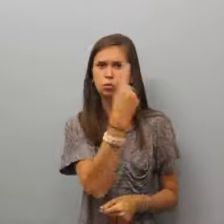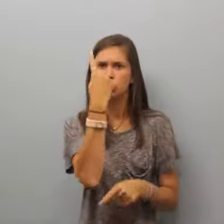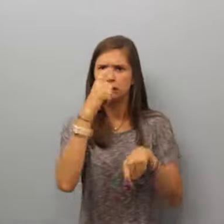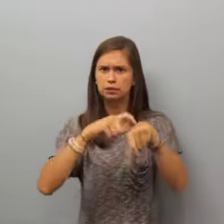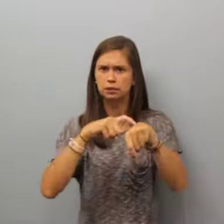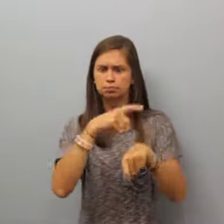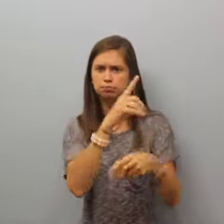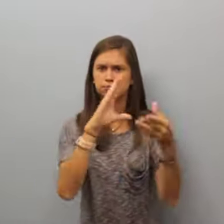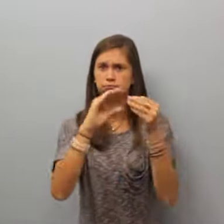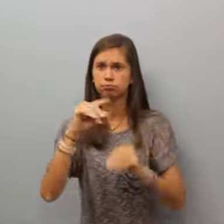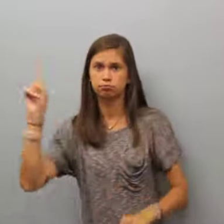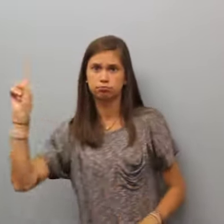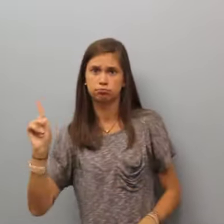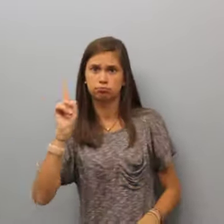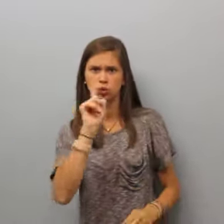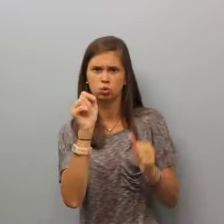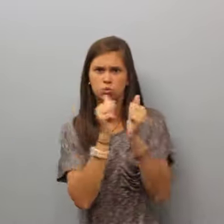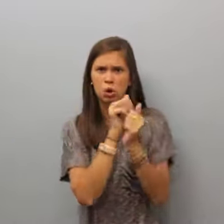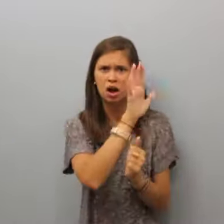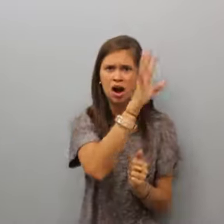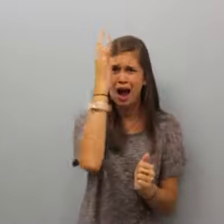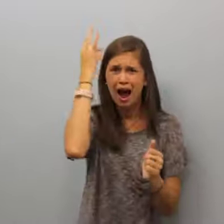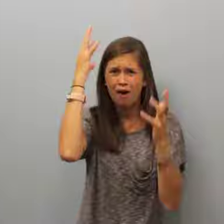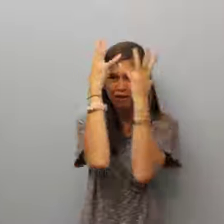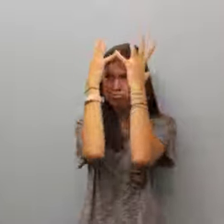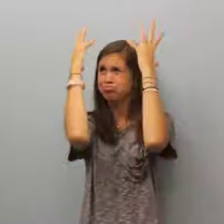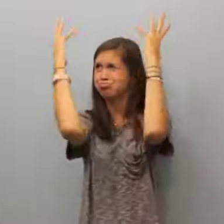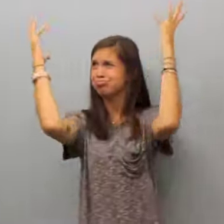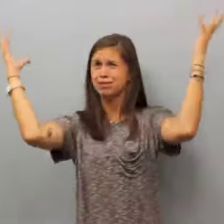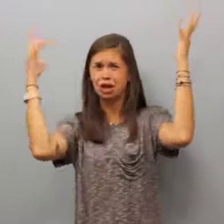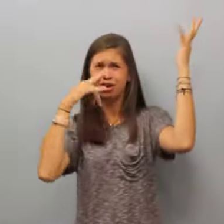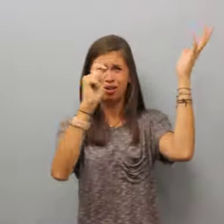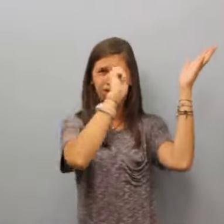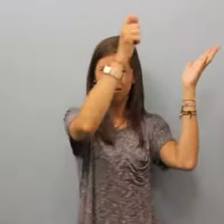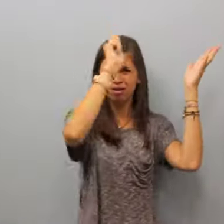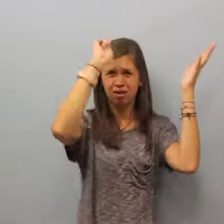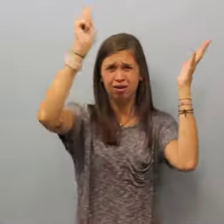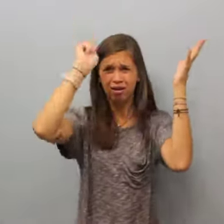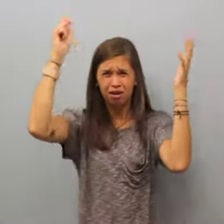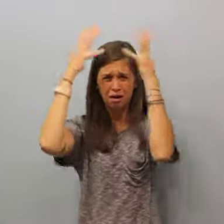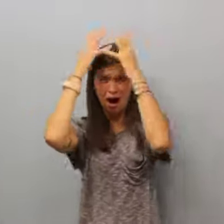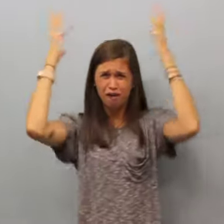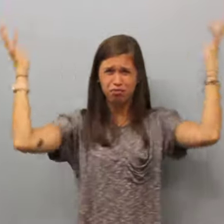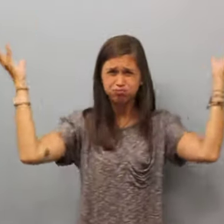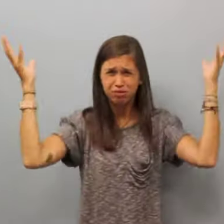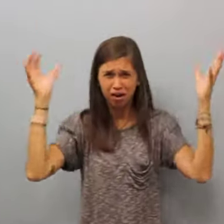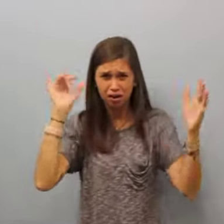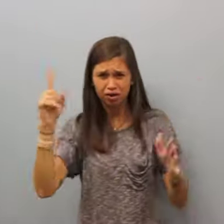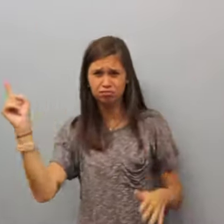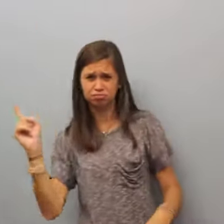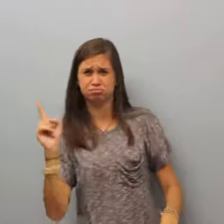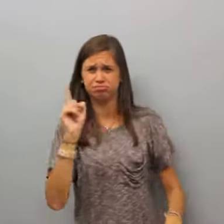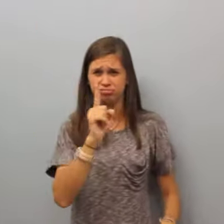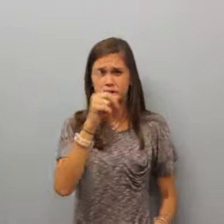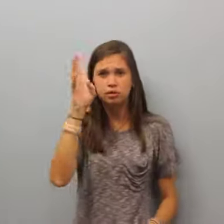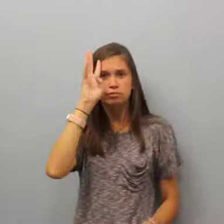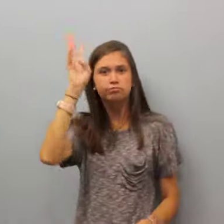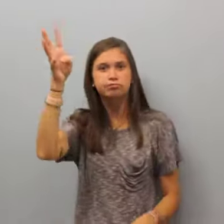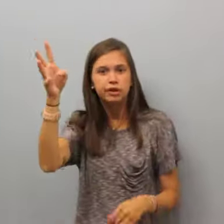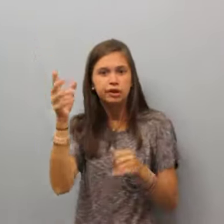master storyteller. You know, I remember watching her stories in ASL, and they were amazing. There's one that I remember so clearly.